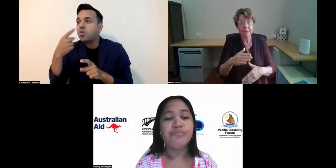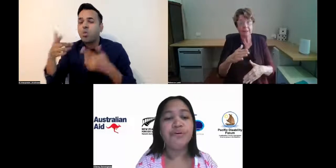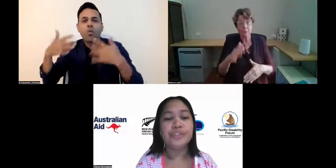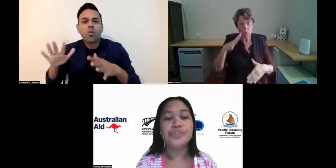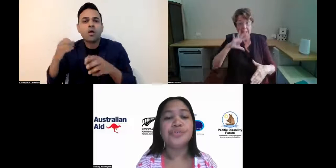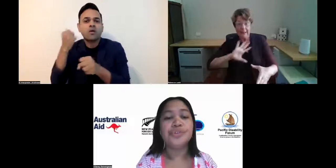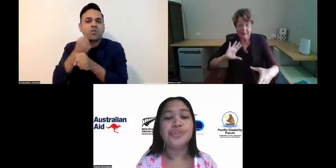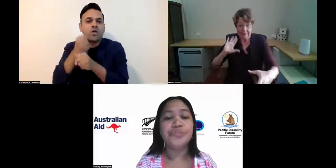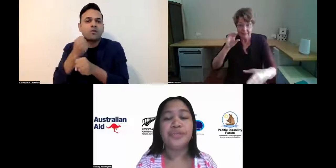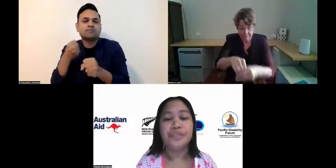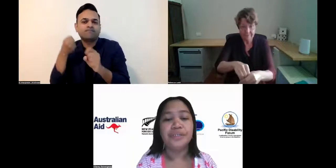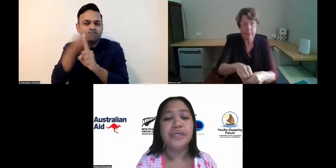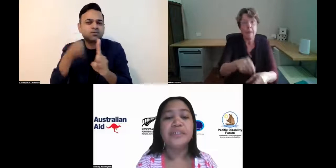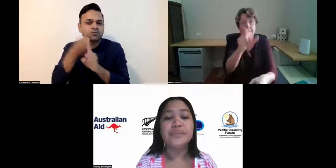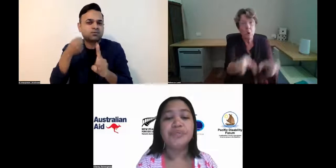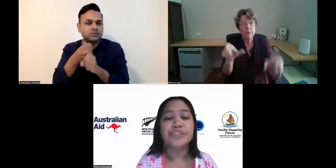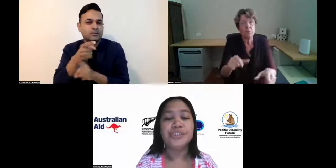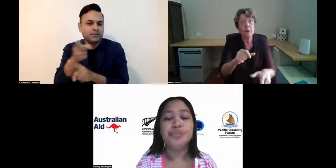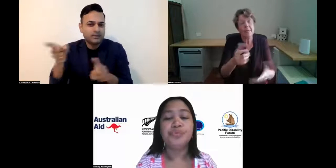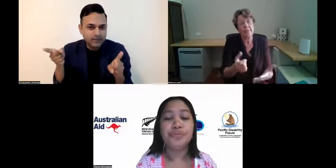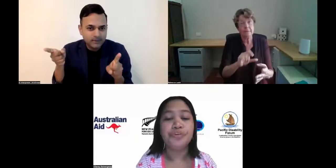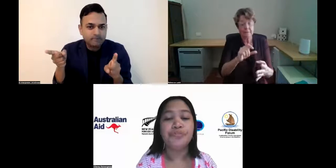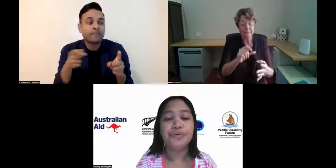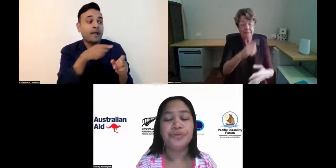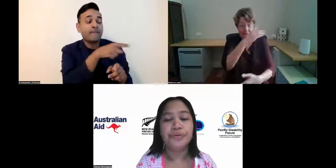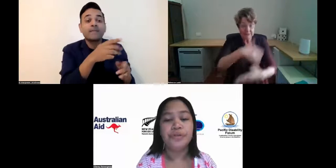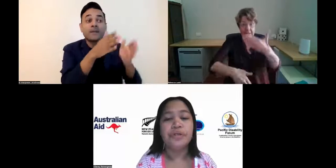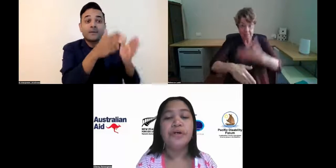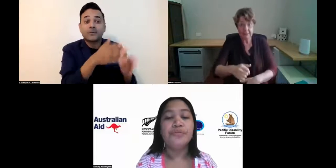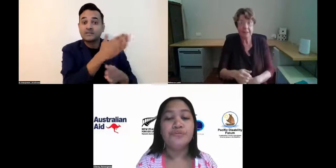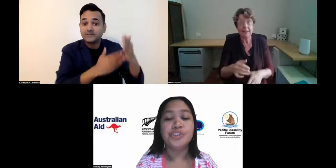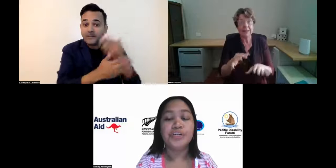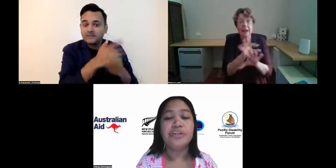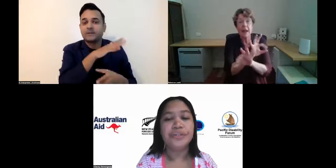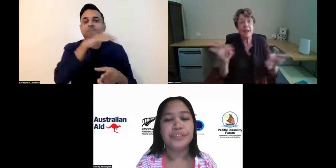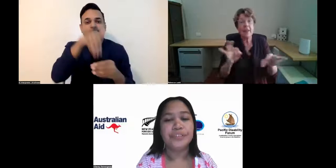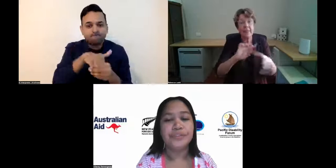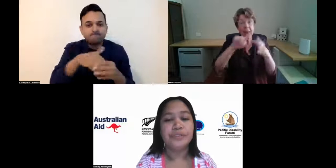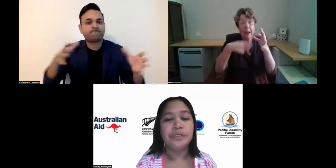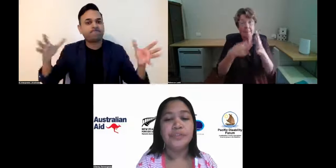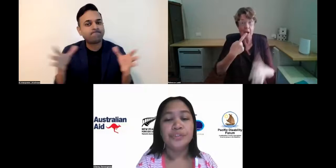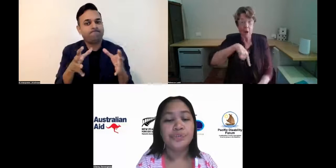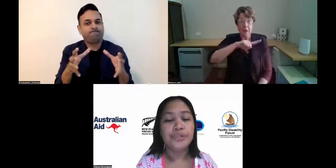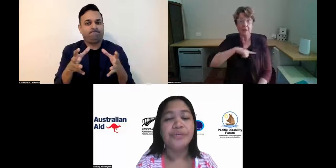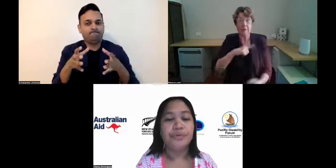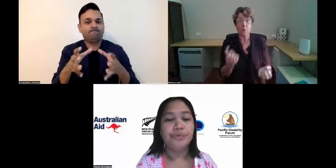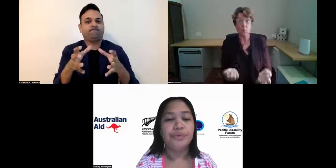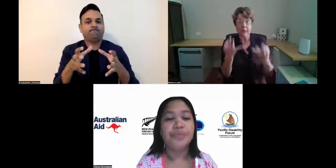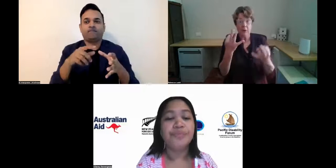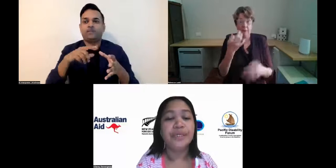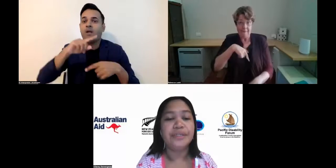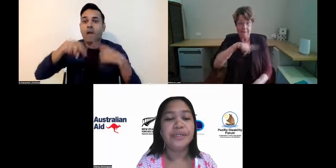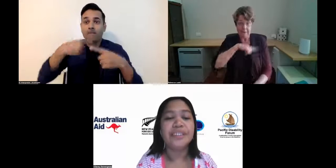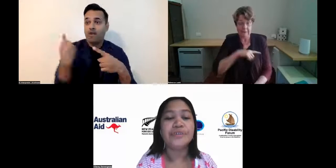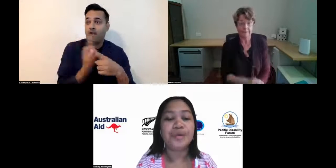We look forward to strengthening these partnerships with you further through shared learnings, so together we